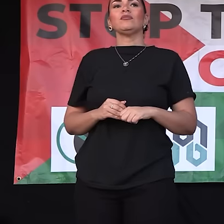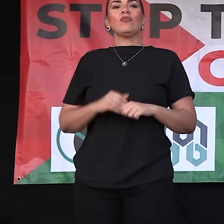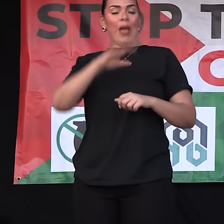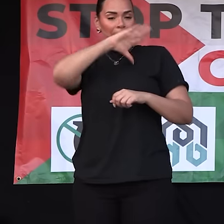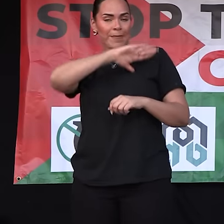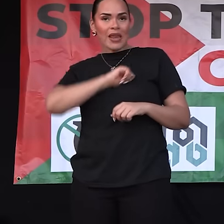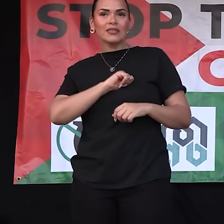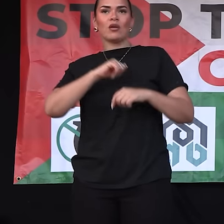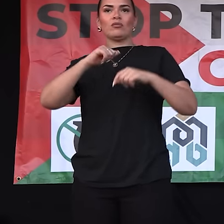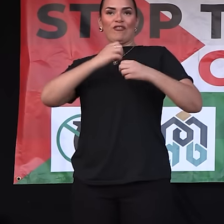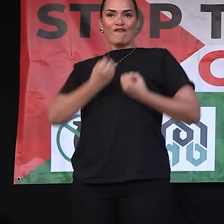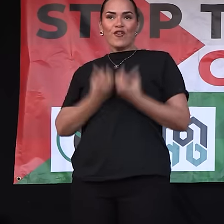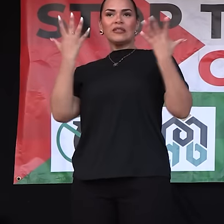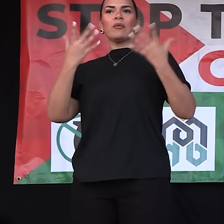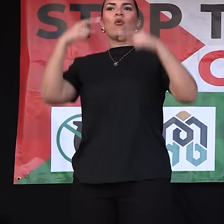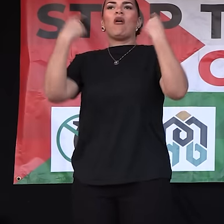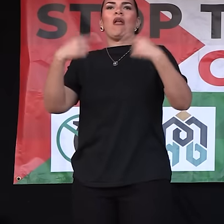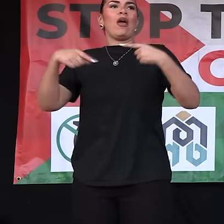free.